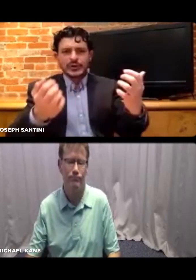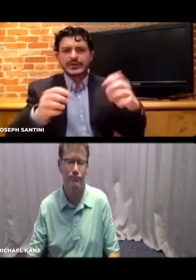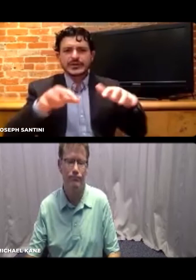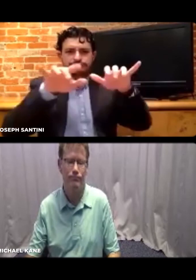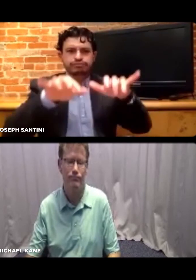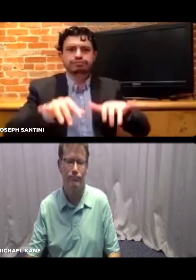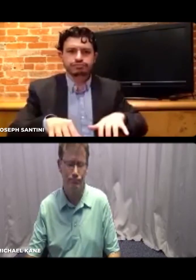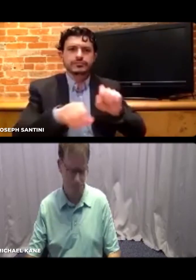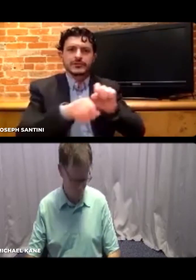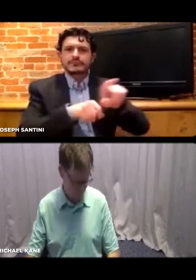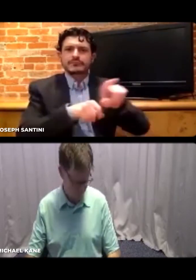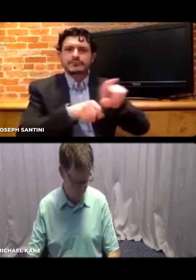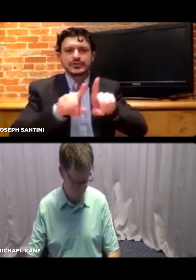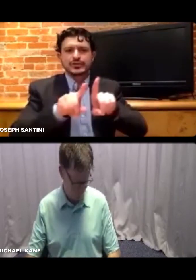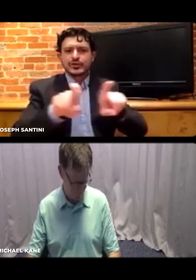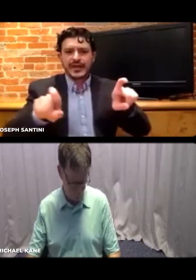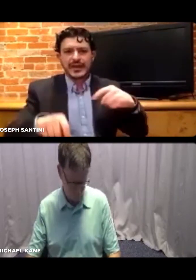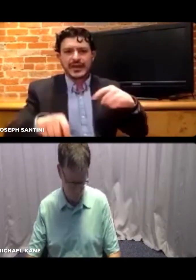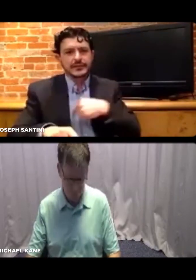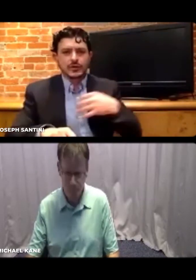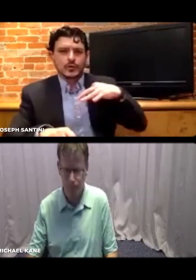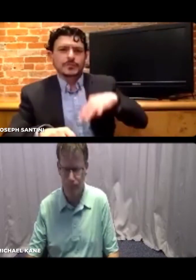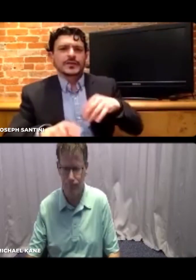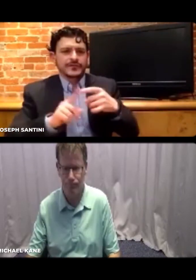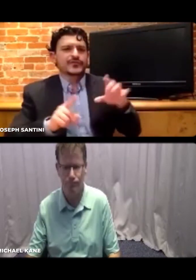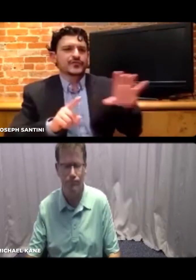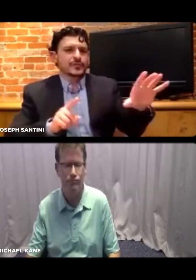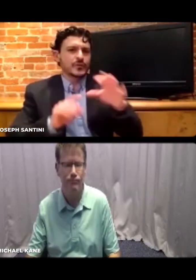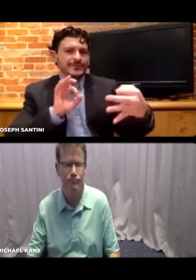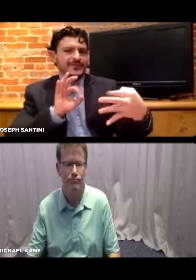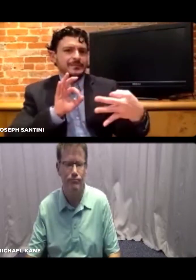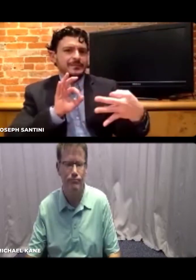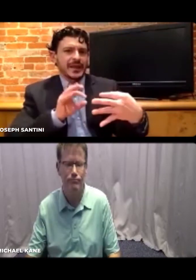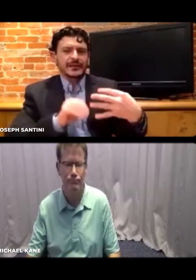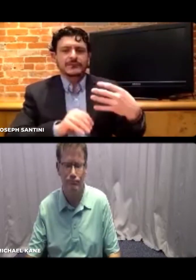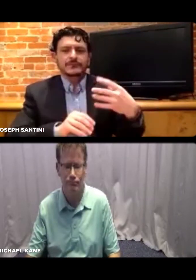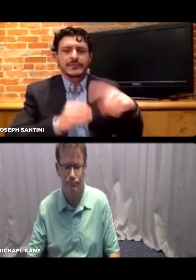Please respond to our survey. We do benefit from your feedback.